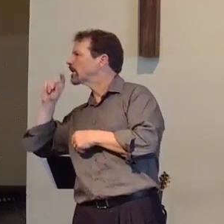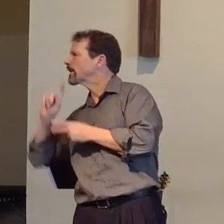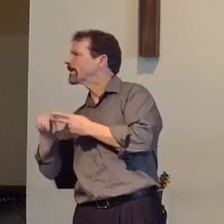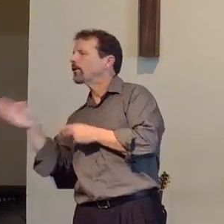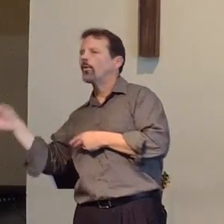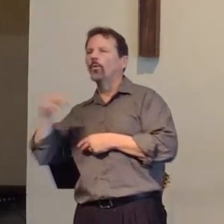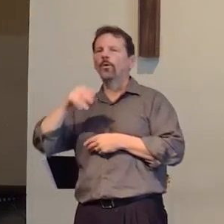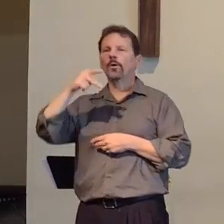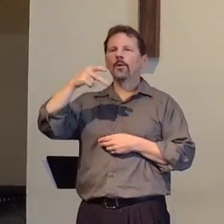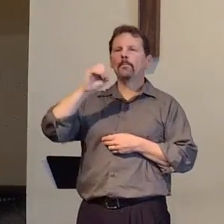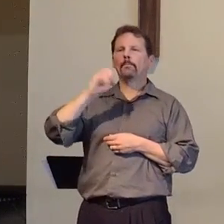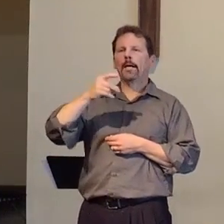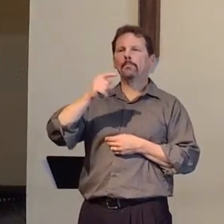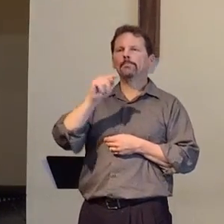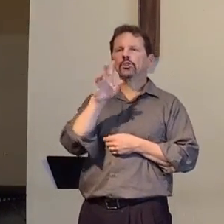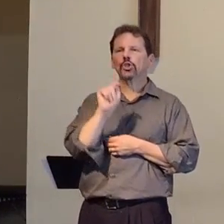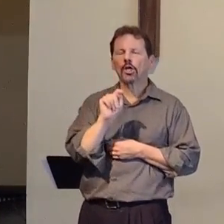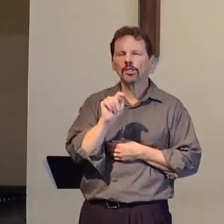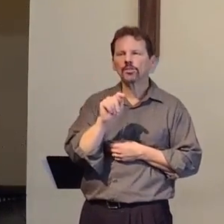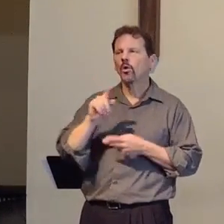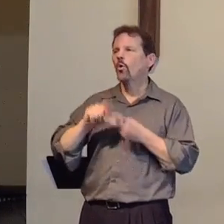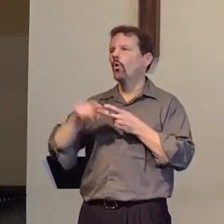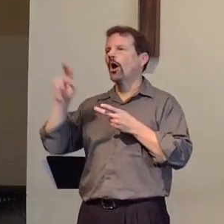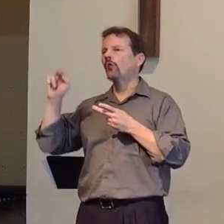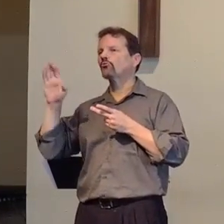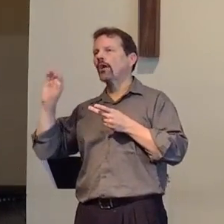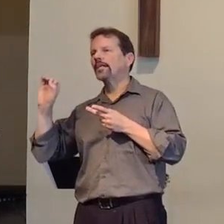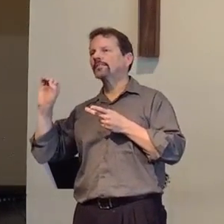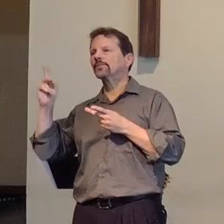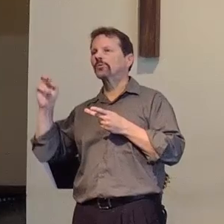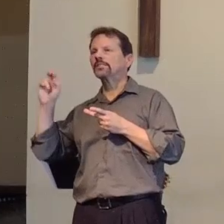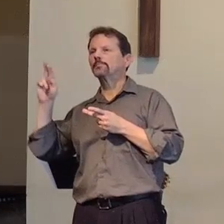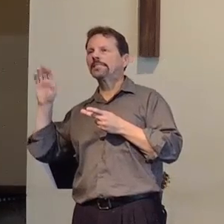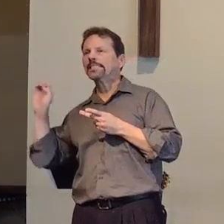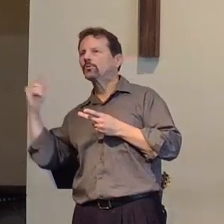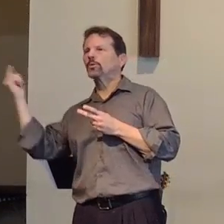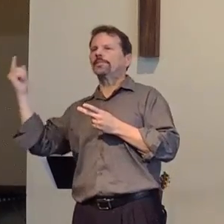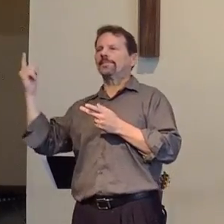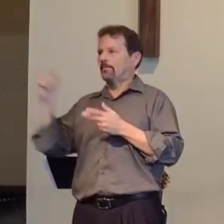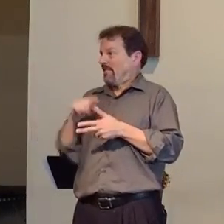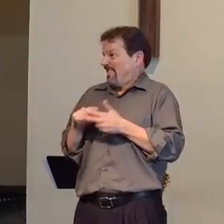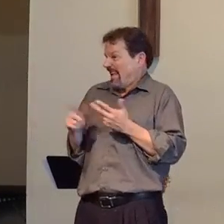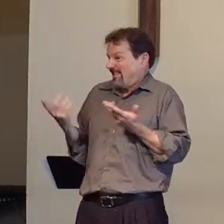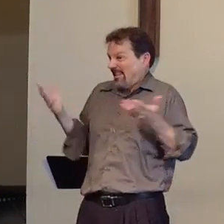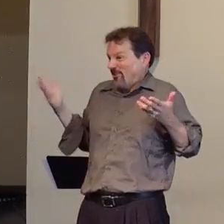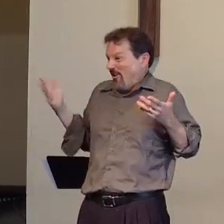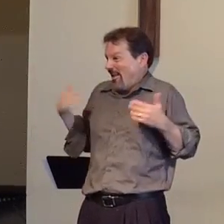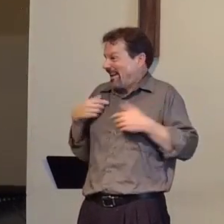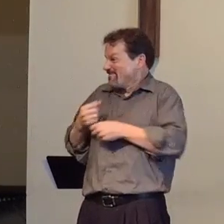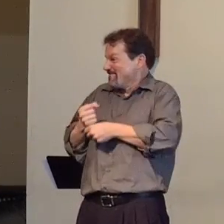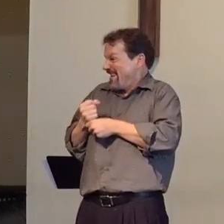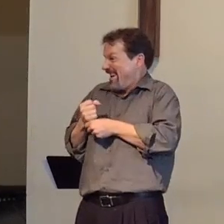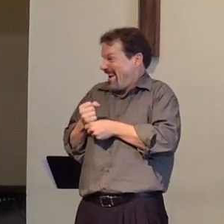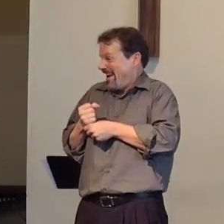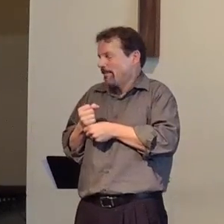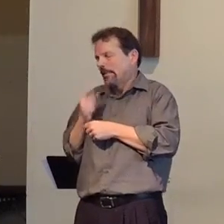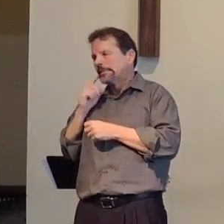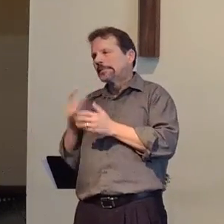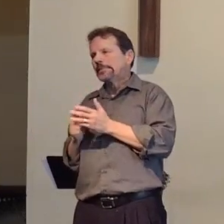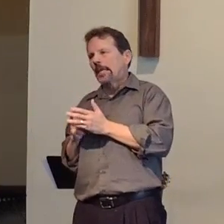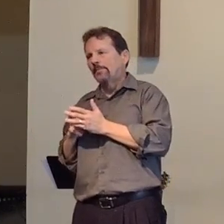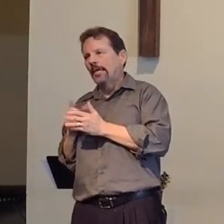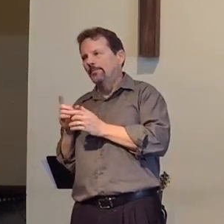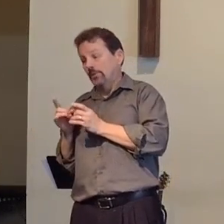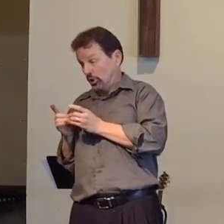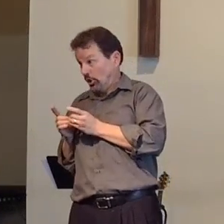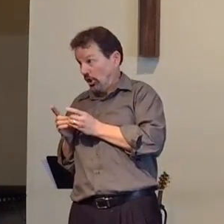and okay, there's the occasional Rice Krispie treat, but that's another story. Even that has been a disaster. I cannot